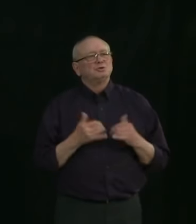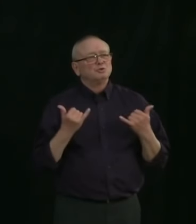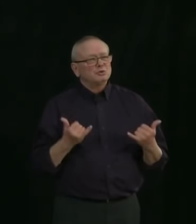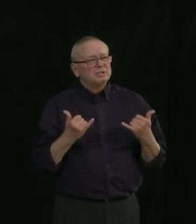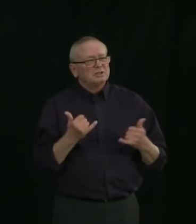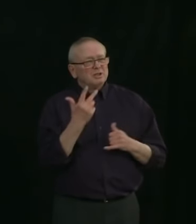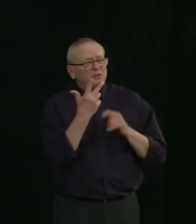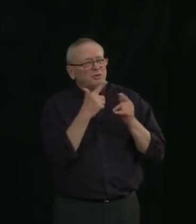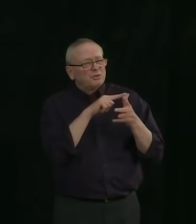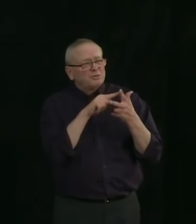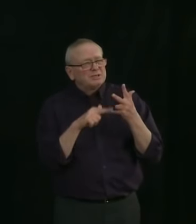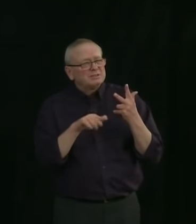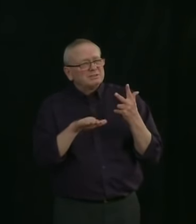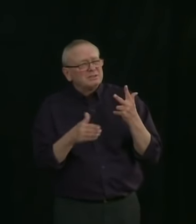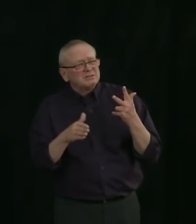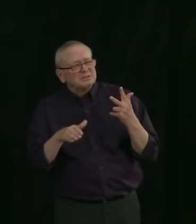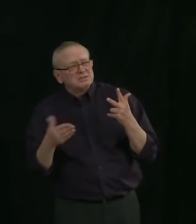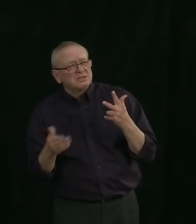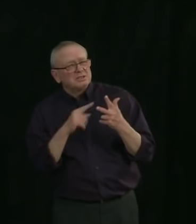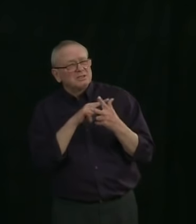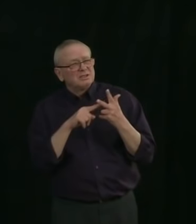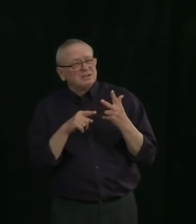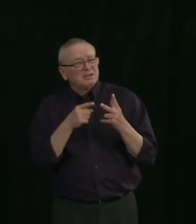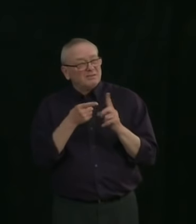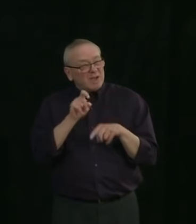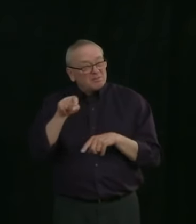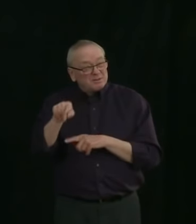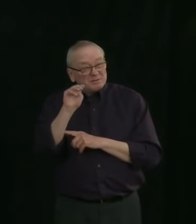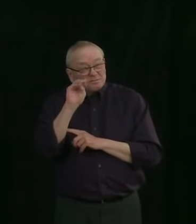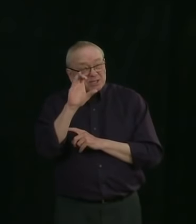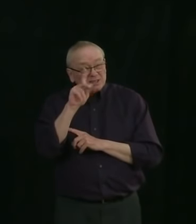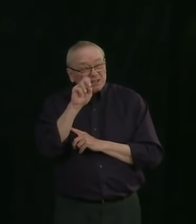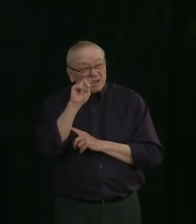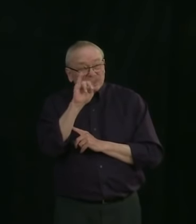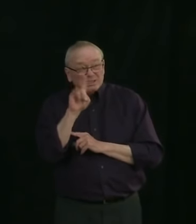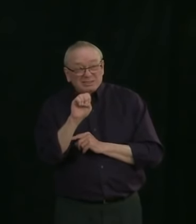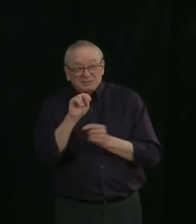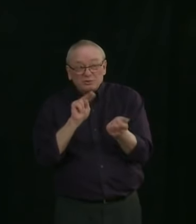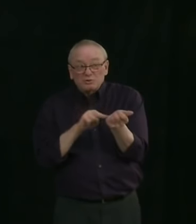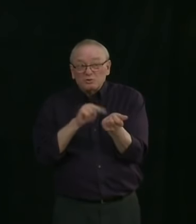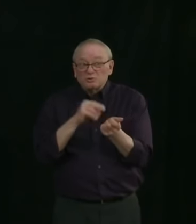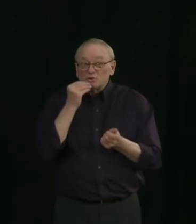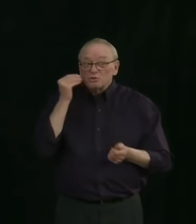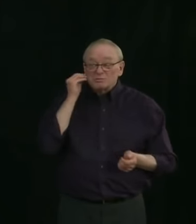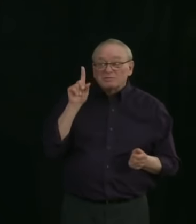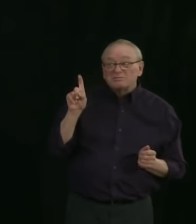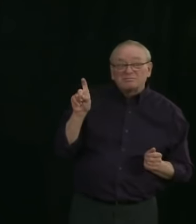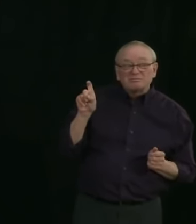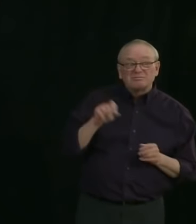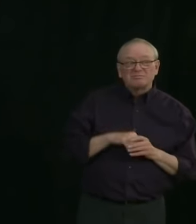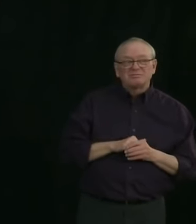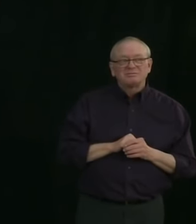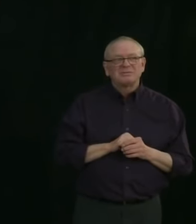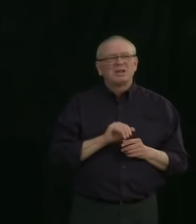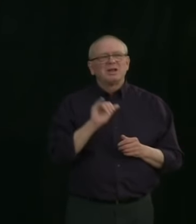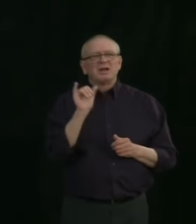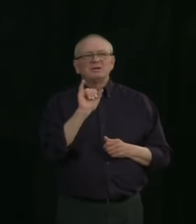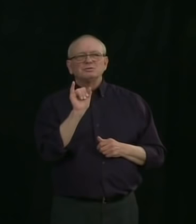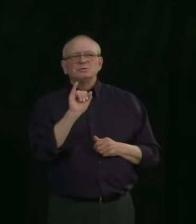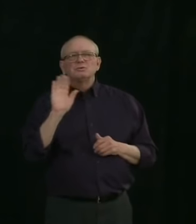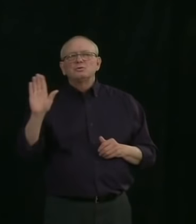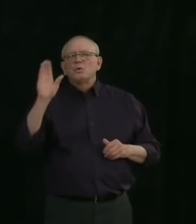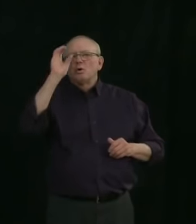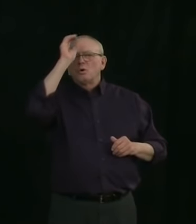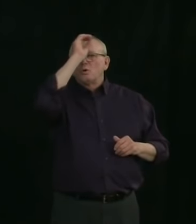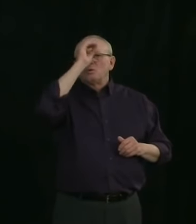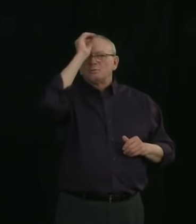was at Mackenzie Town. I'm also wondering if you're satisfied that the staffing situation at Mackenzie Town is stable, has